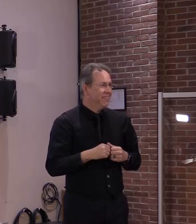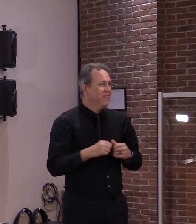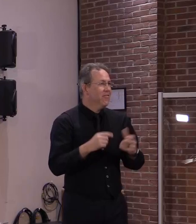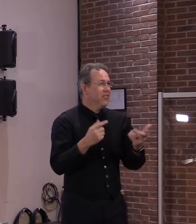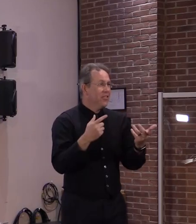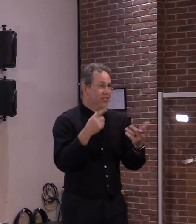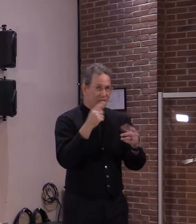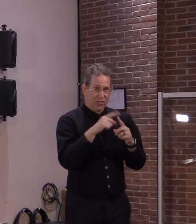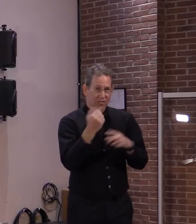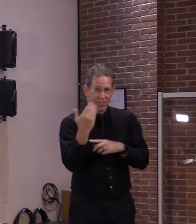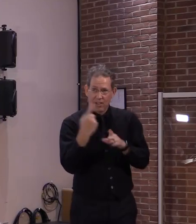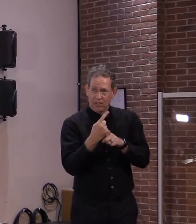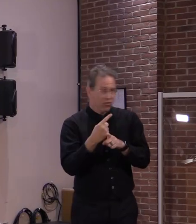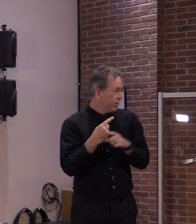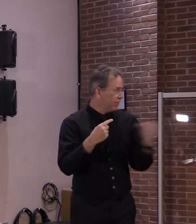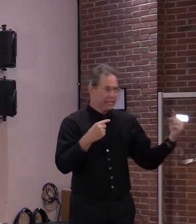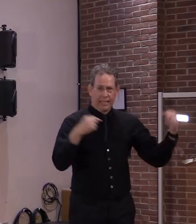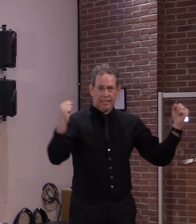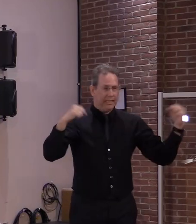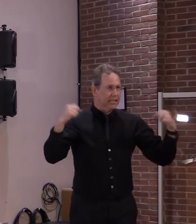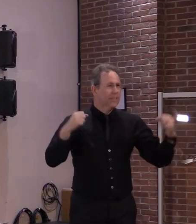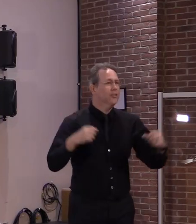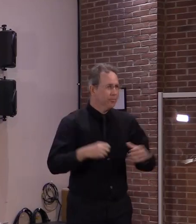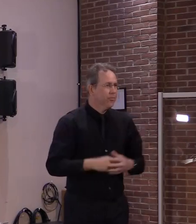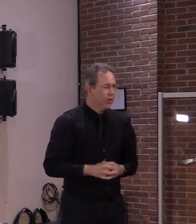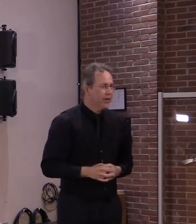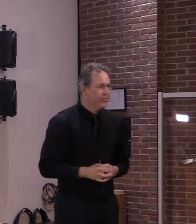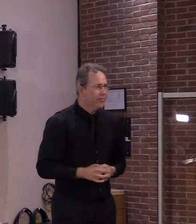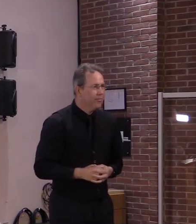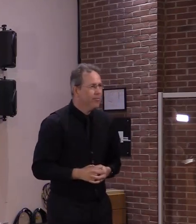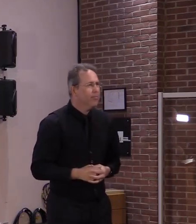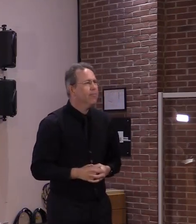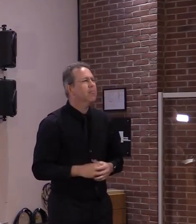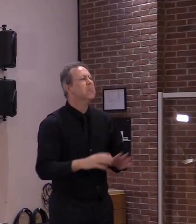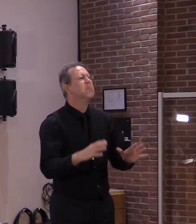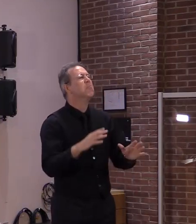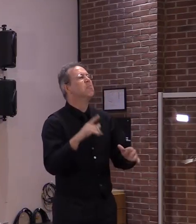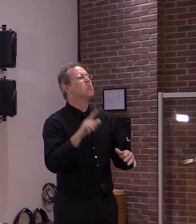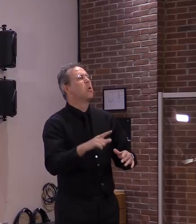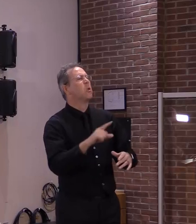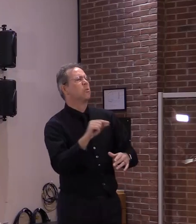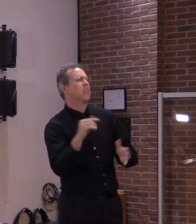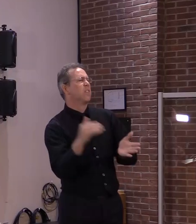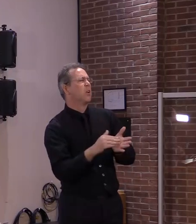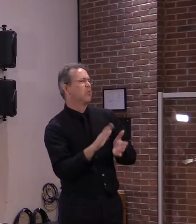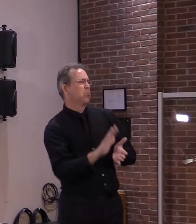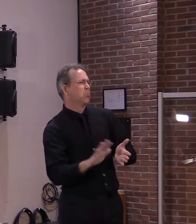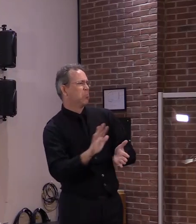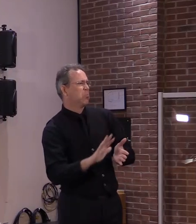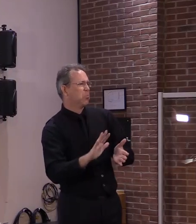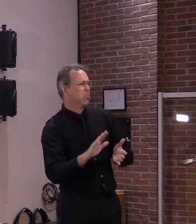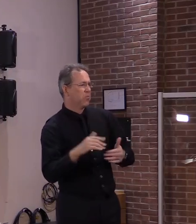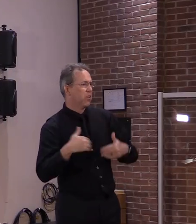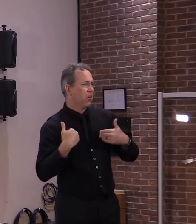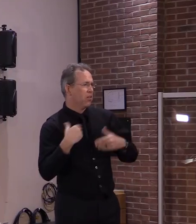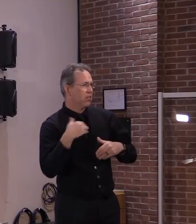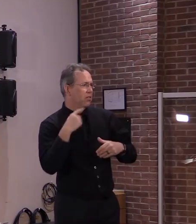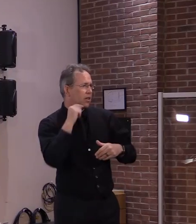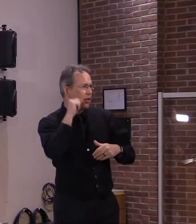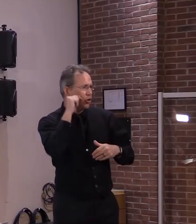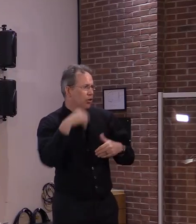group? Correct. Yeah, so, you know, in the low 20s, thousands of teenagers, if they